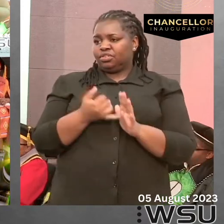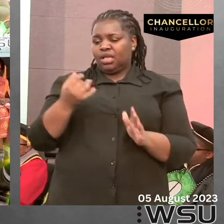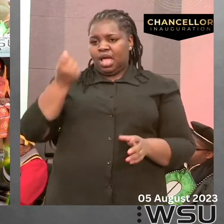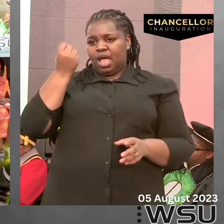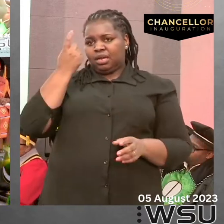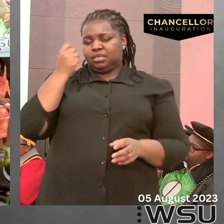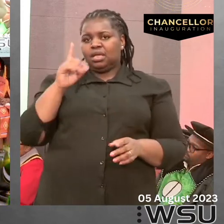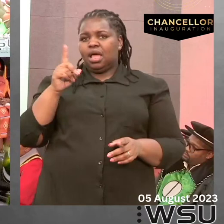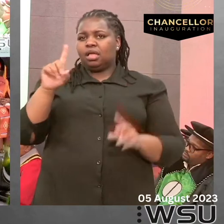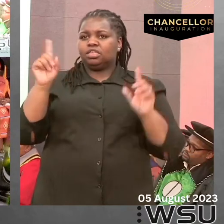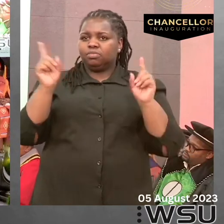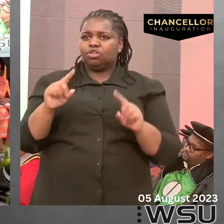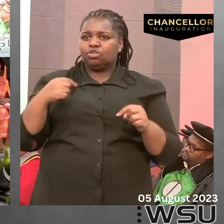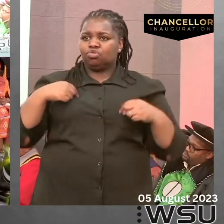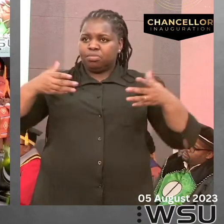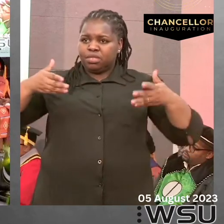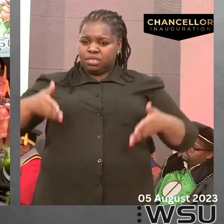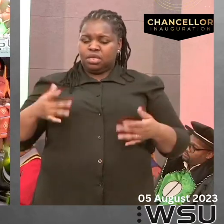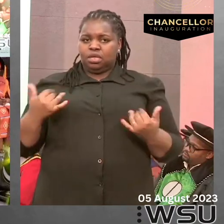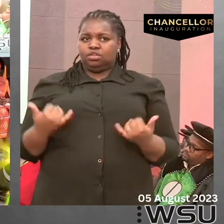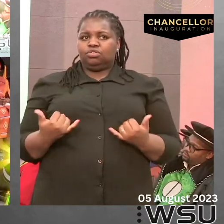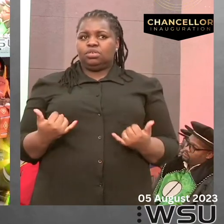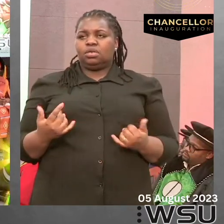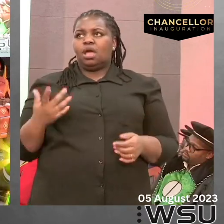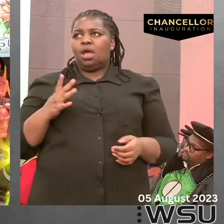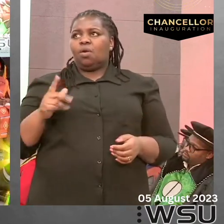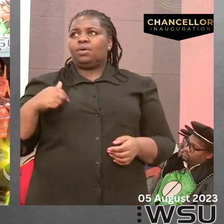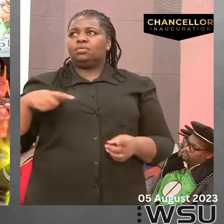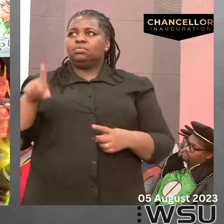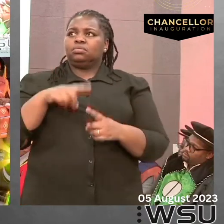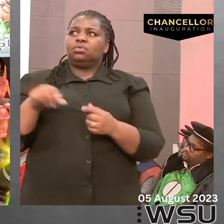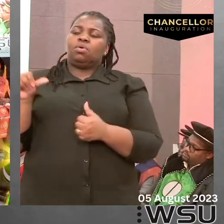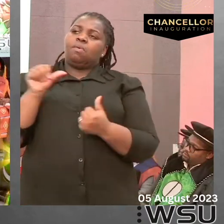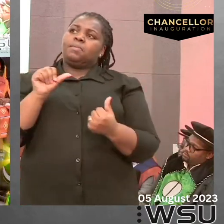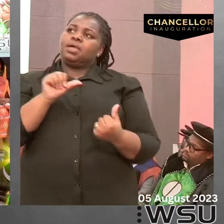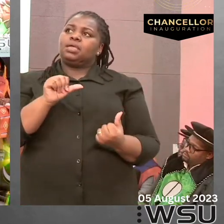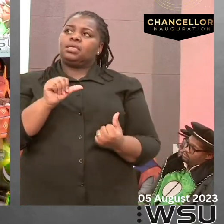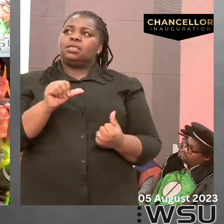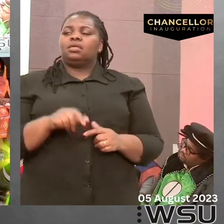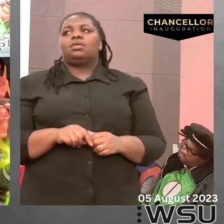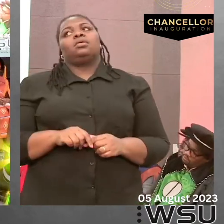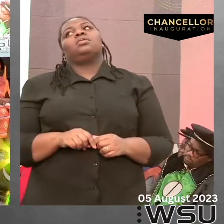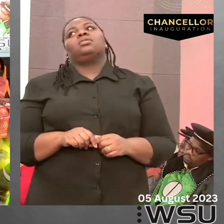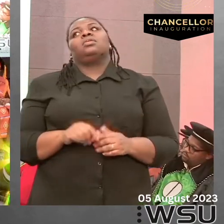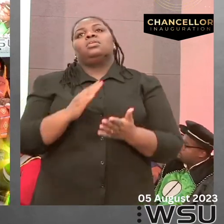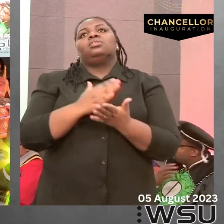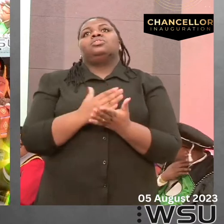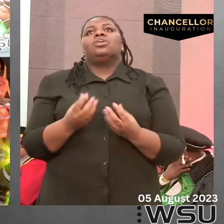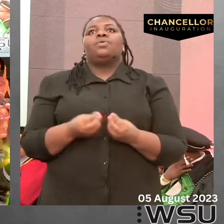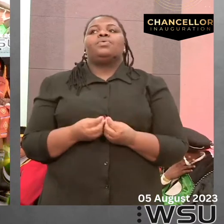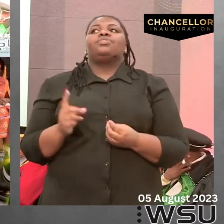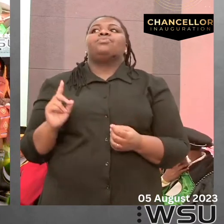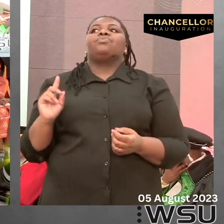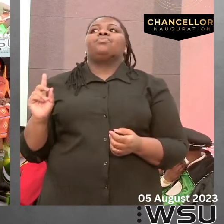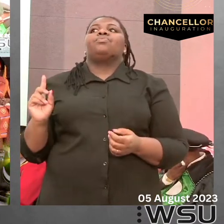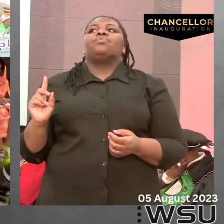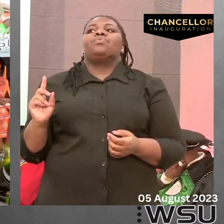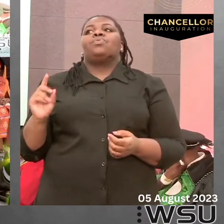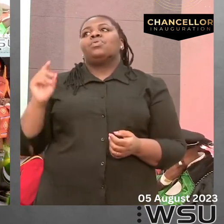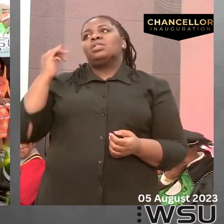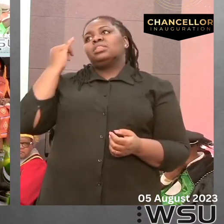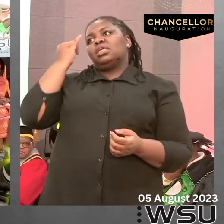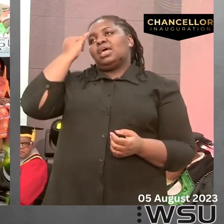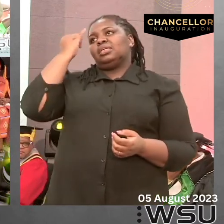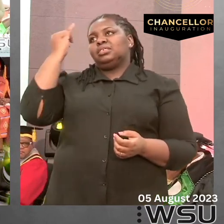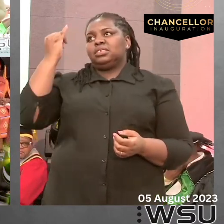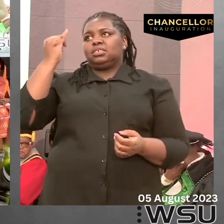how special it is to be here today, I want just to go back and share with you the ideas